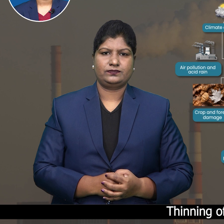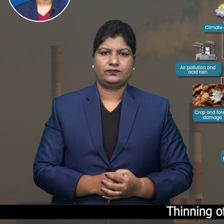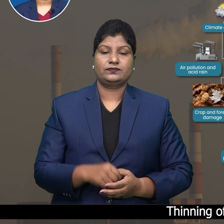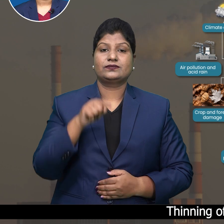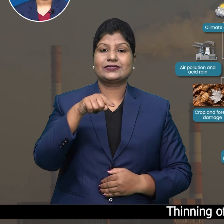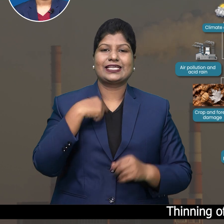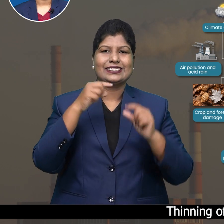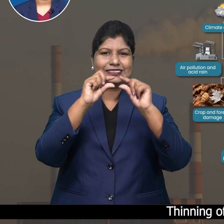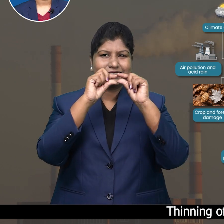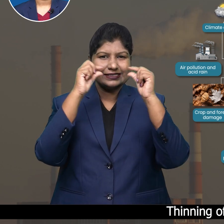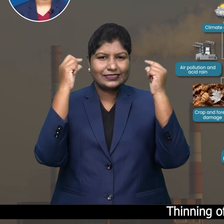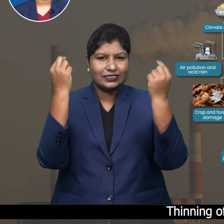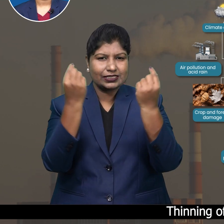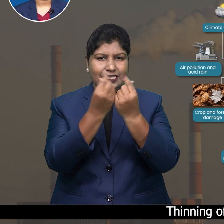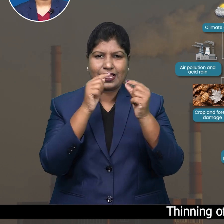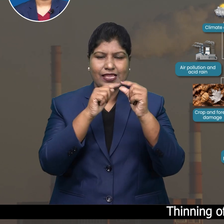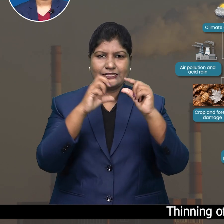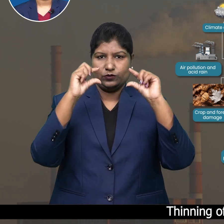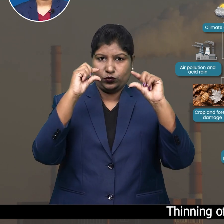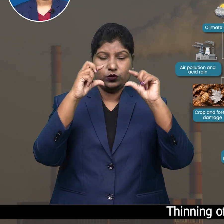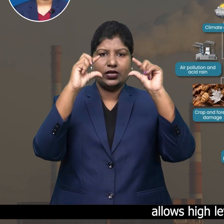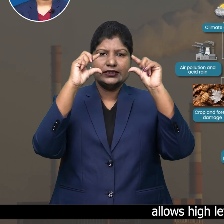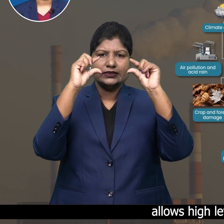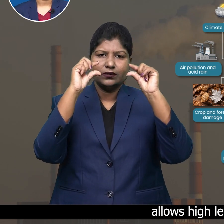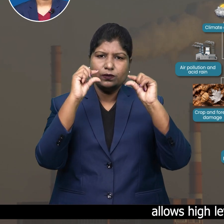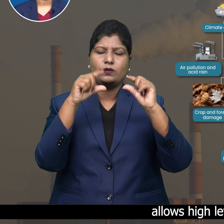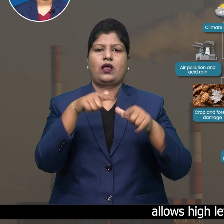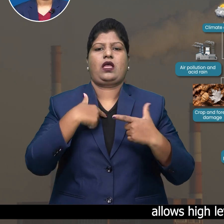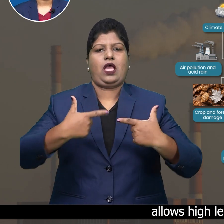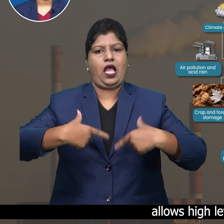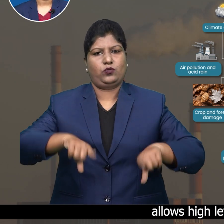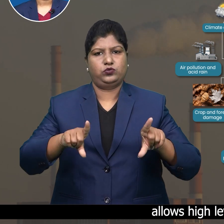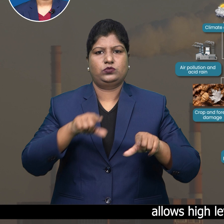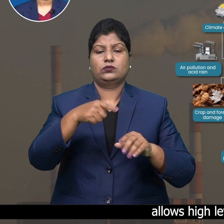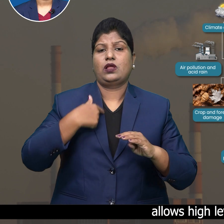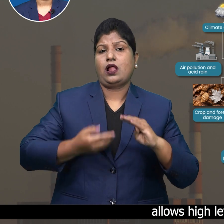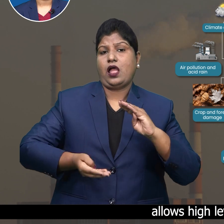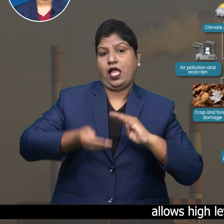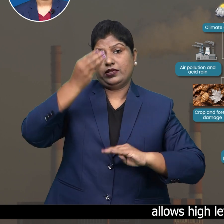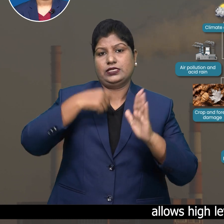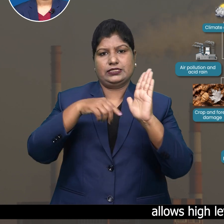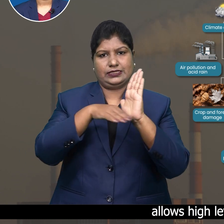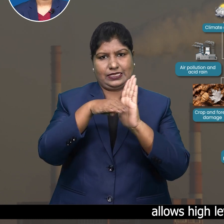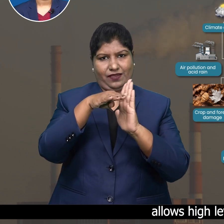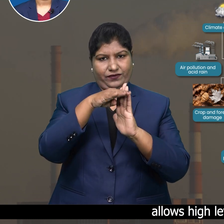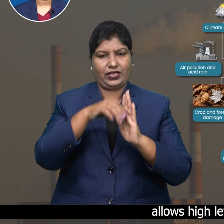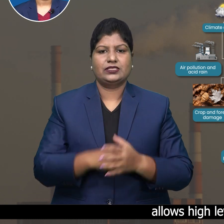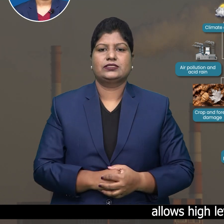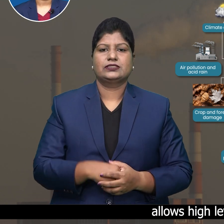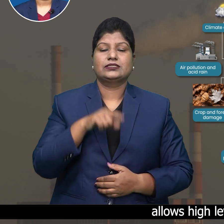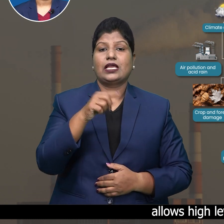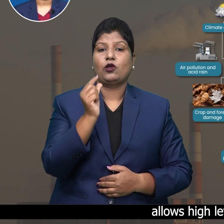The thinning of the ozone layer allows high levels of